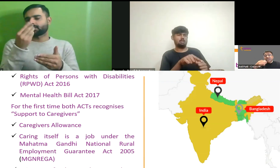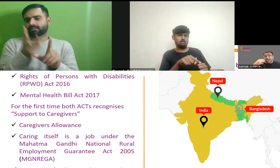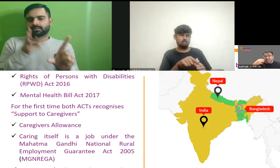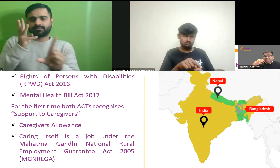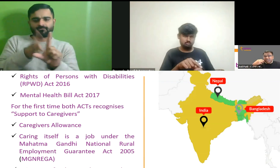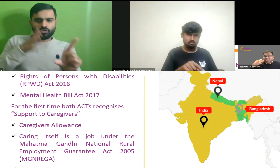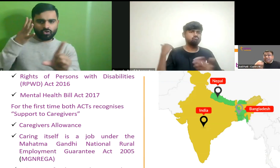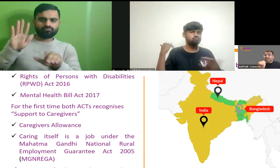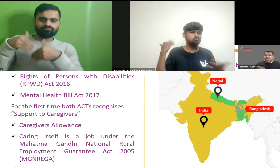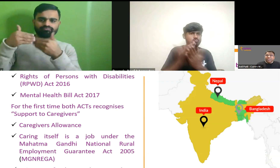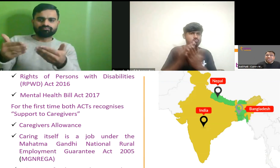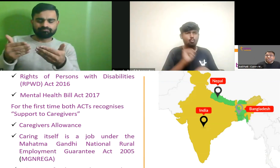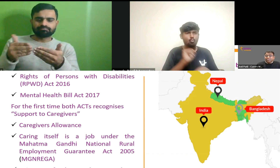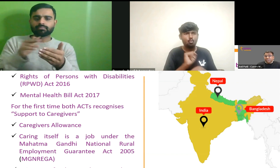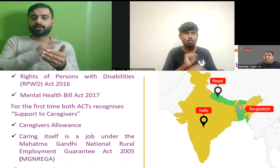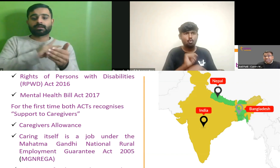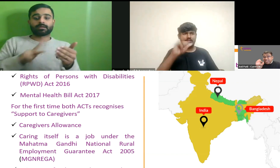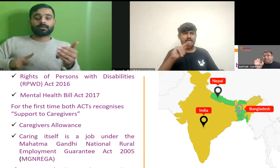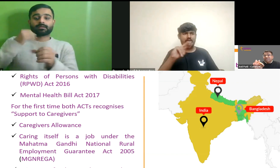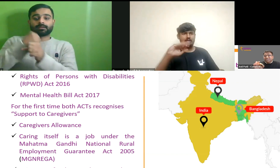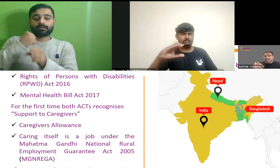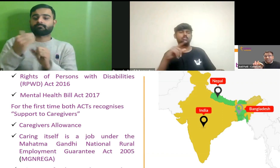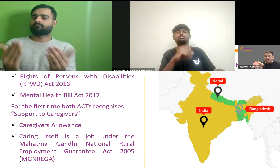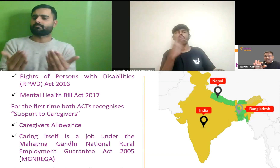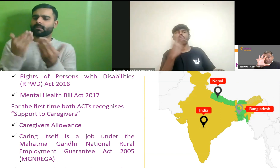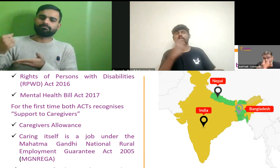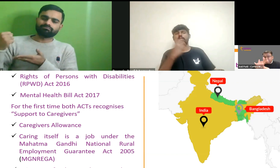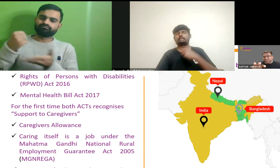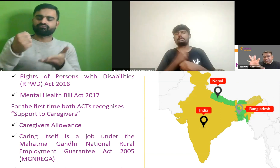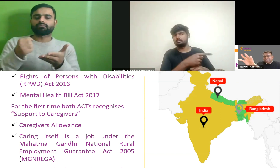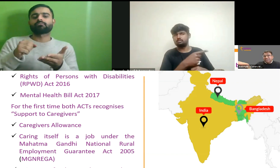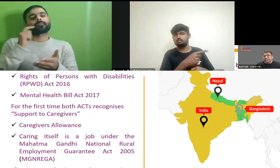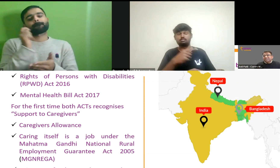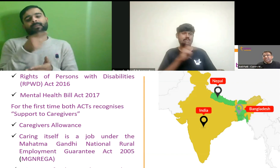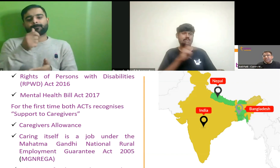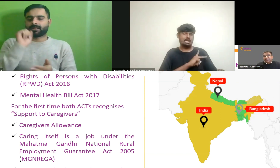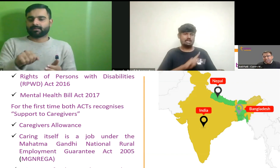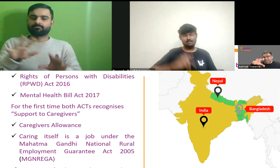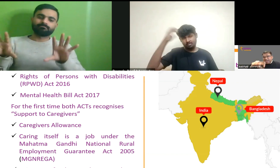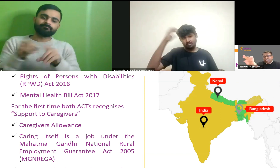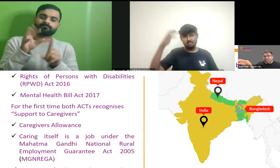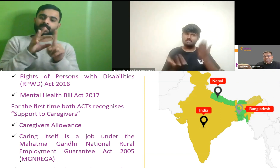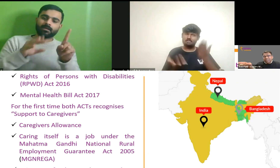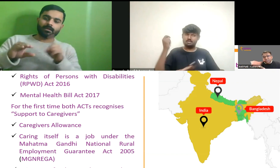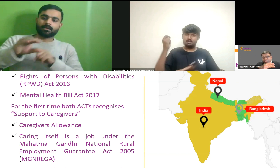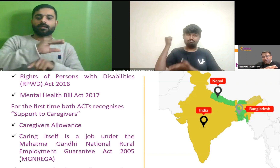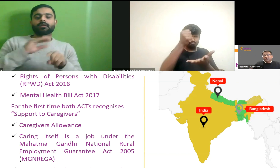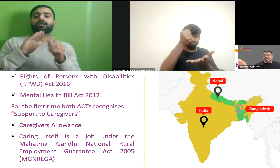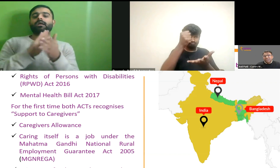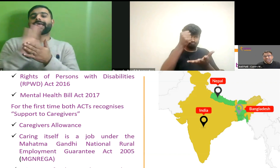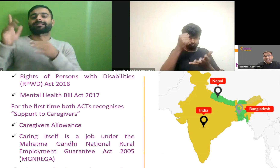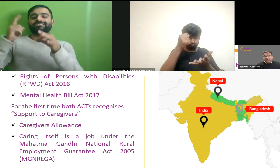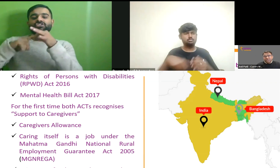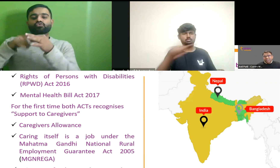years, and Karnataka government is providing caregivers allowance. Of course, it is at a district level, headquarter happening. We